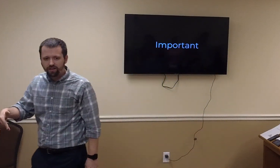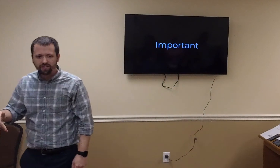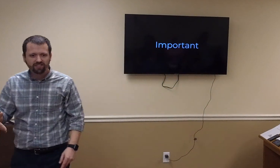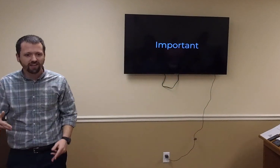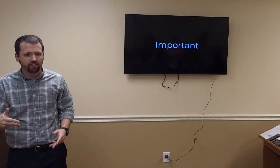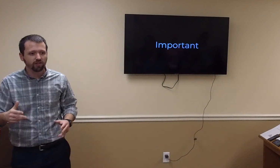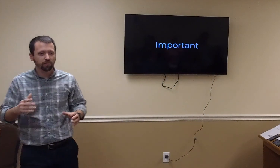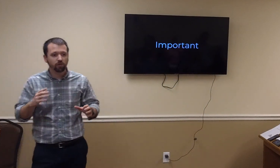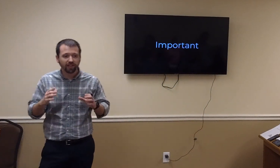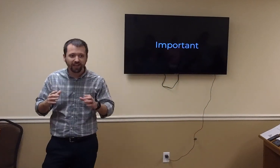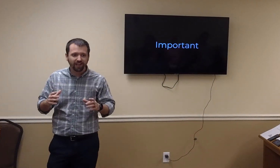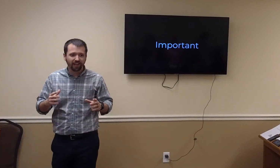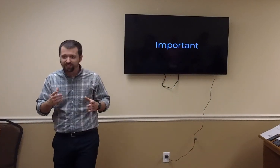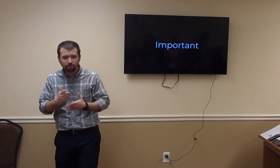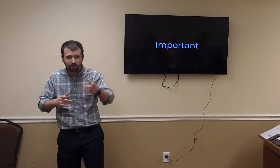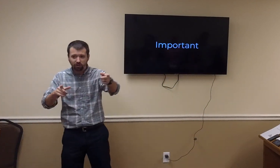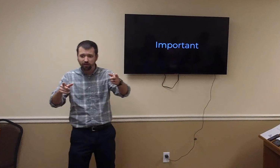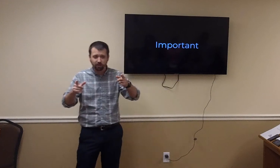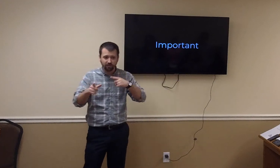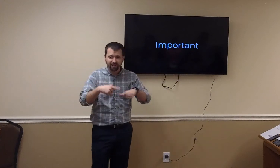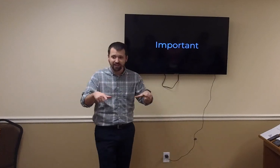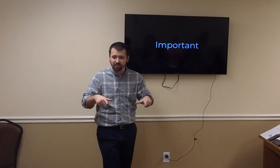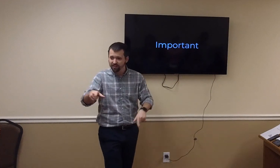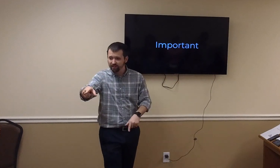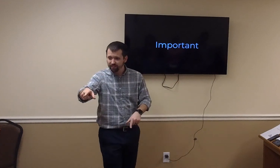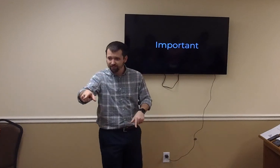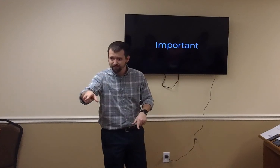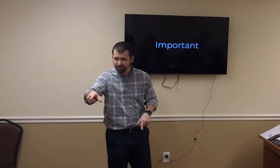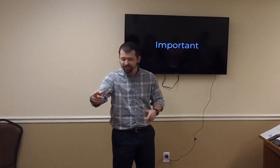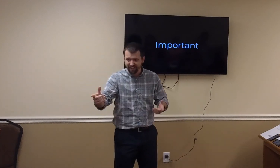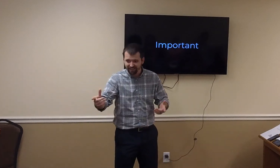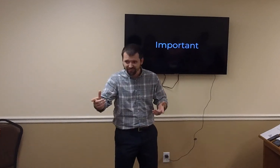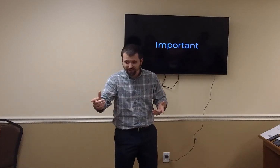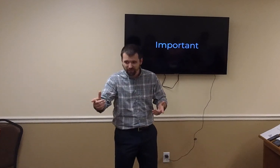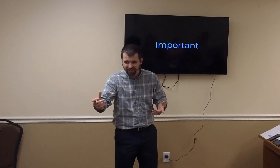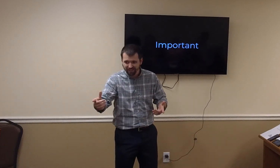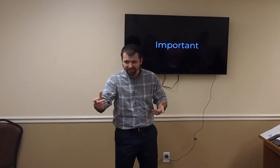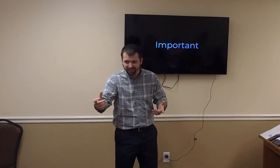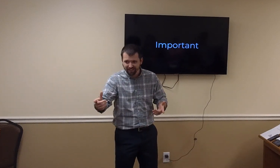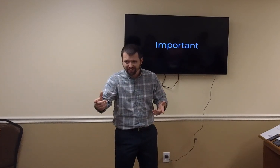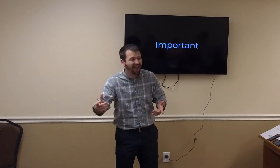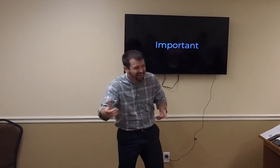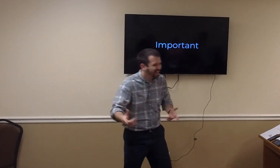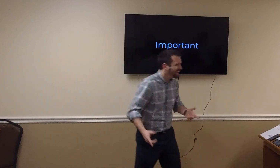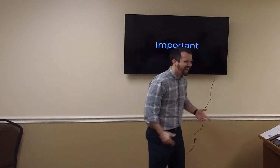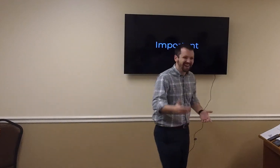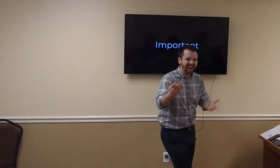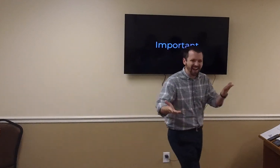you see, you can communicate, and some of y'all don't even know sign language, and you kind of follow me? Kinda. I got a